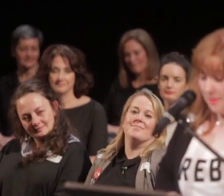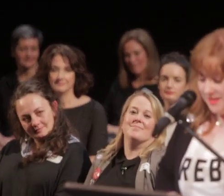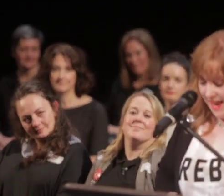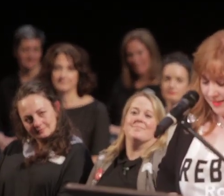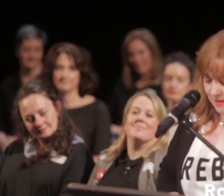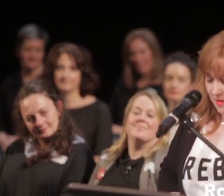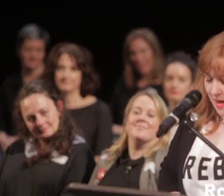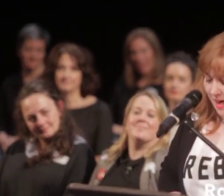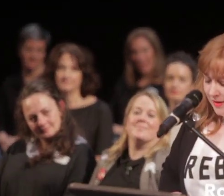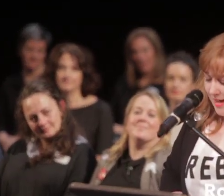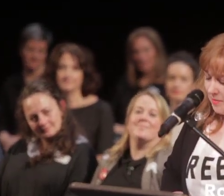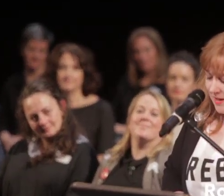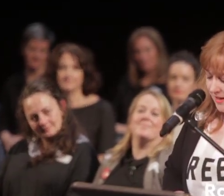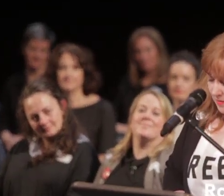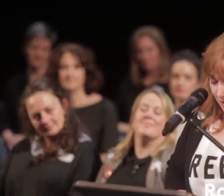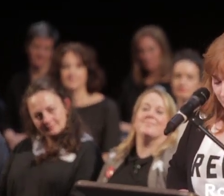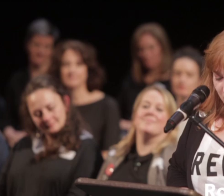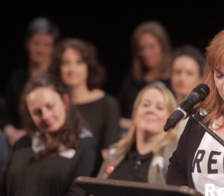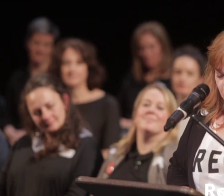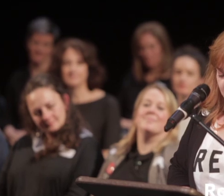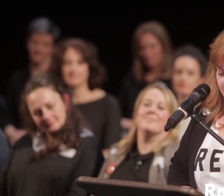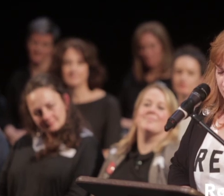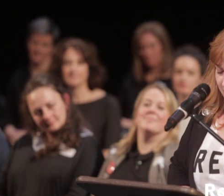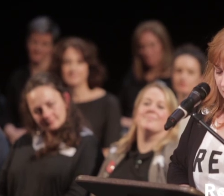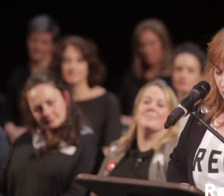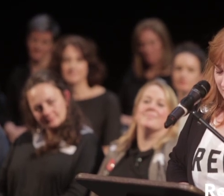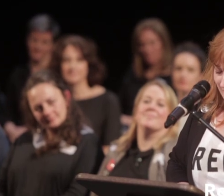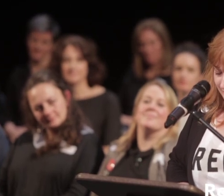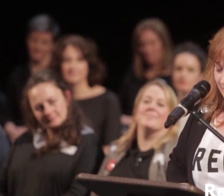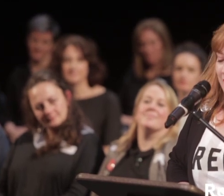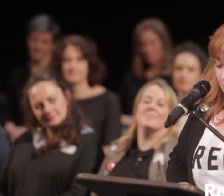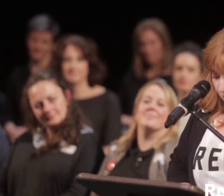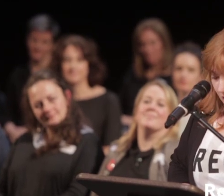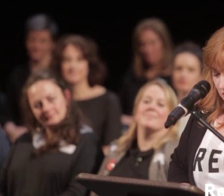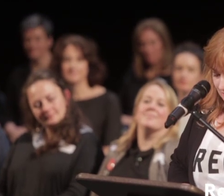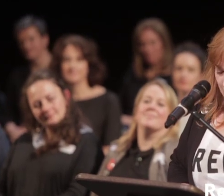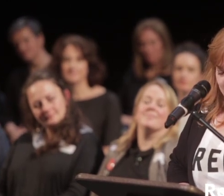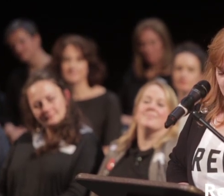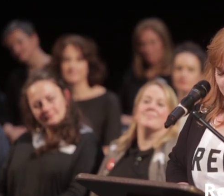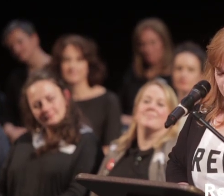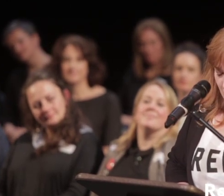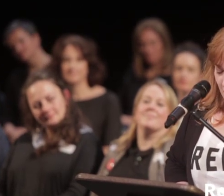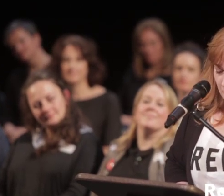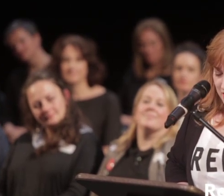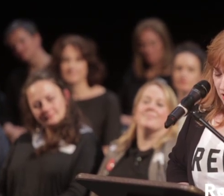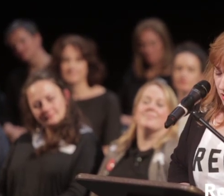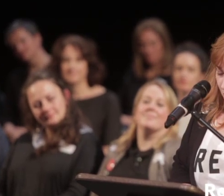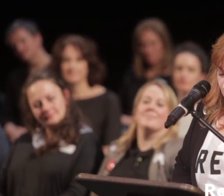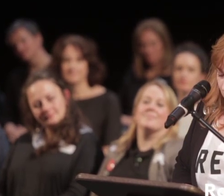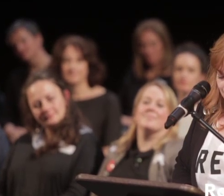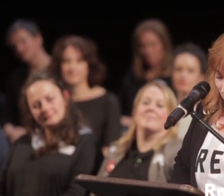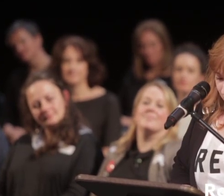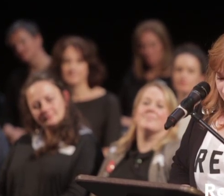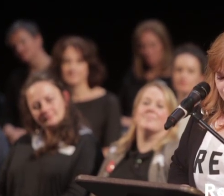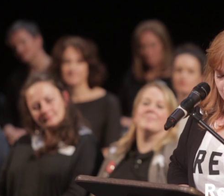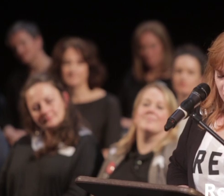So what happens next? How can the Abbey begin to make reparations for the years of exclusion it has, if unconsciously committed? Commissioning new work